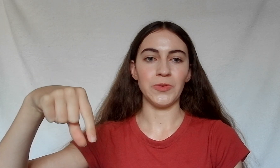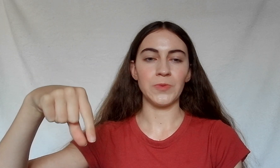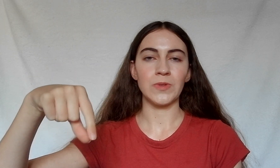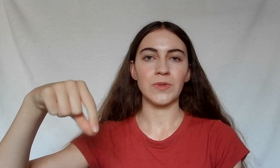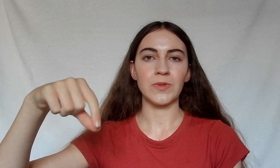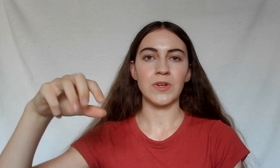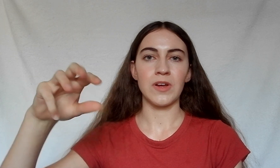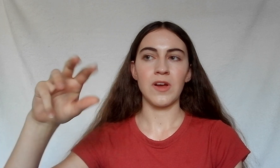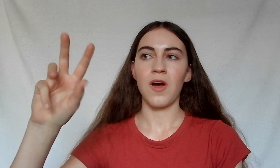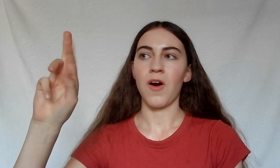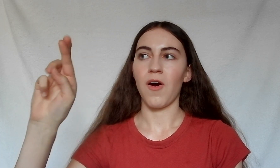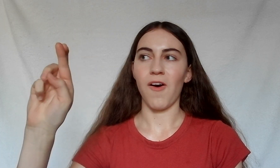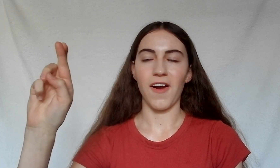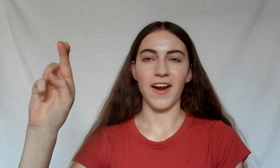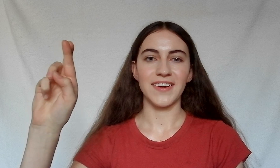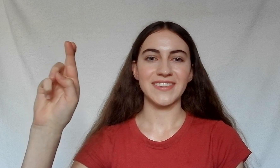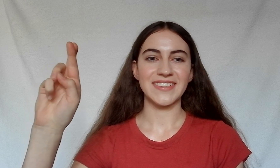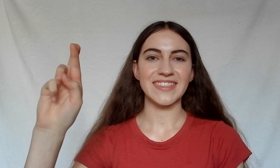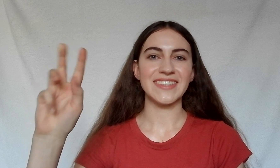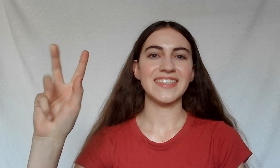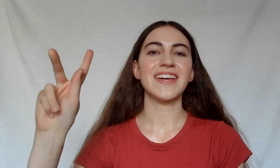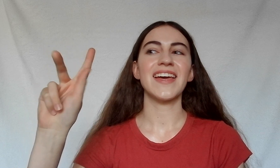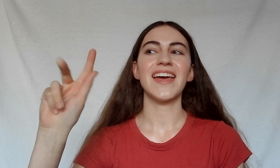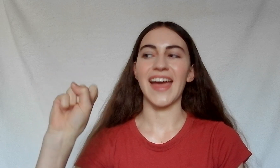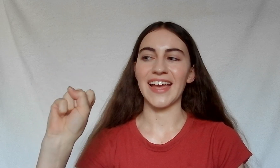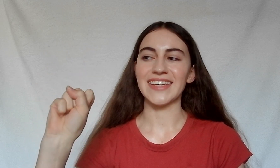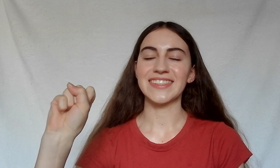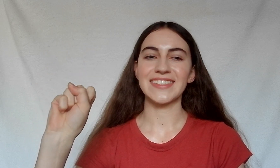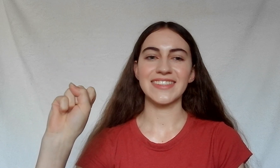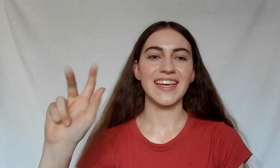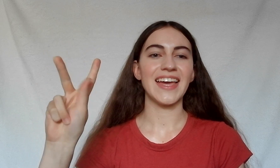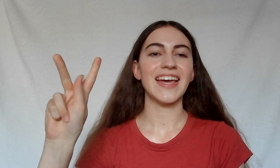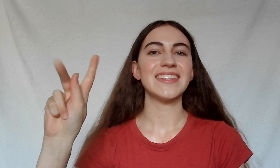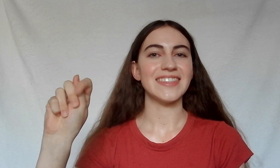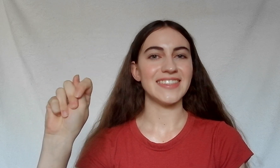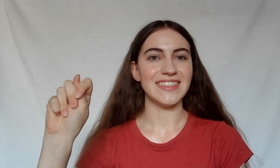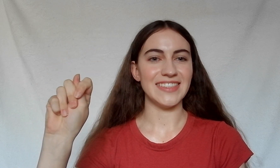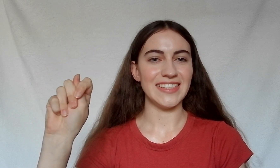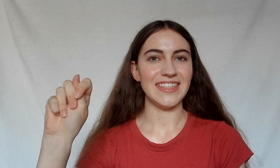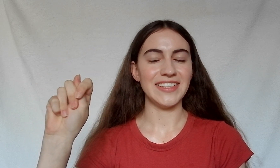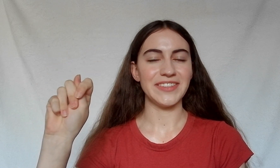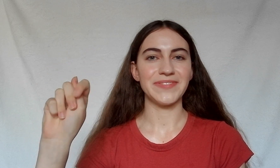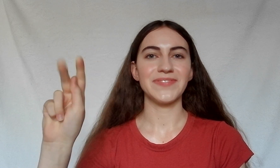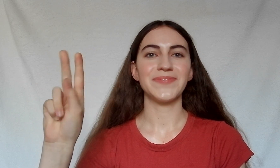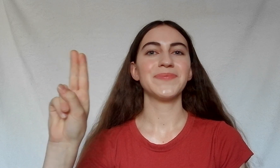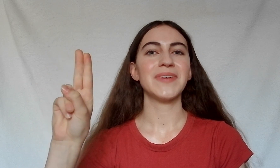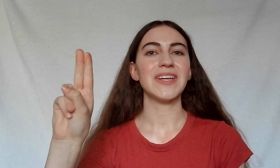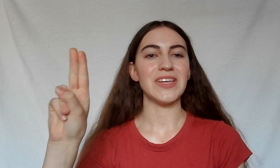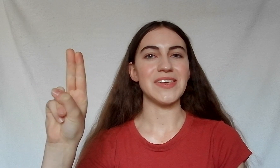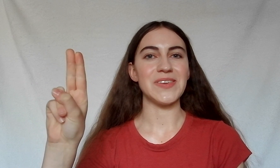Q, R, S, T,